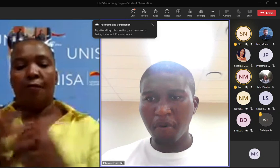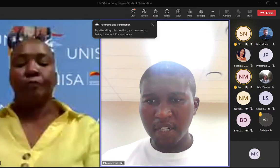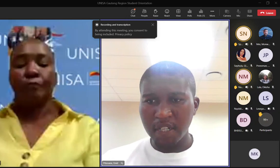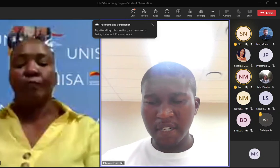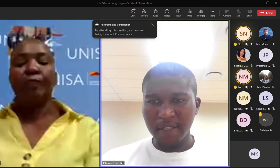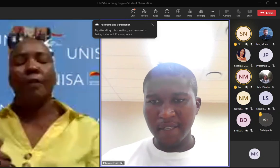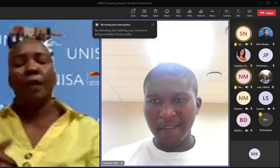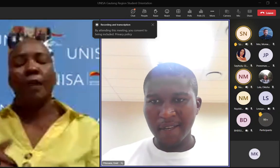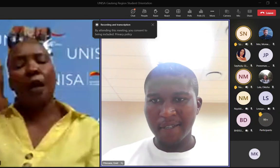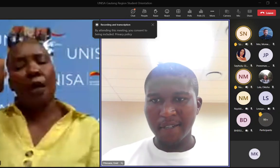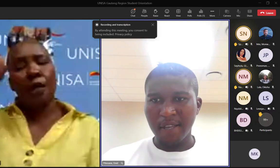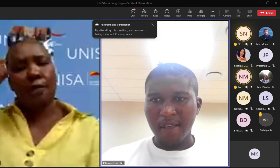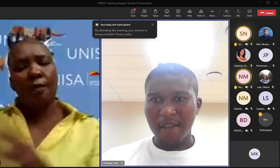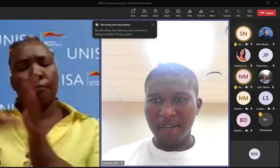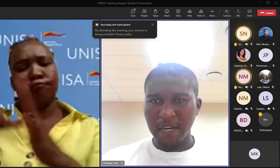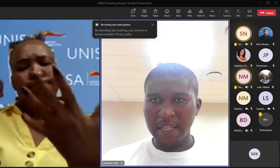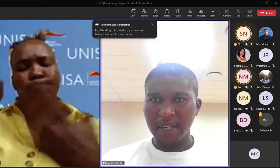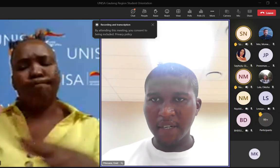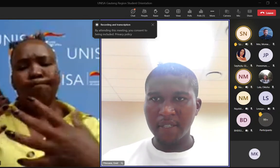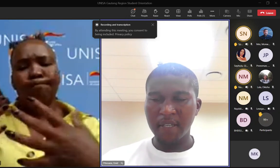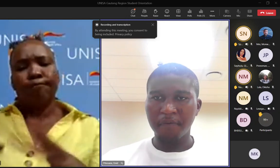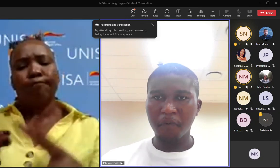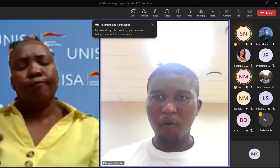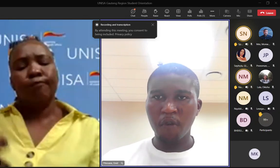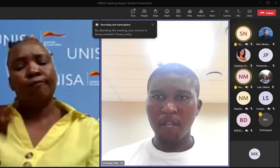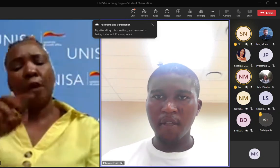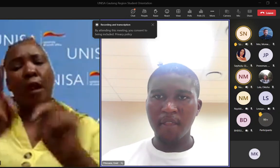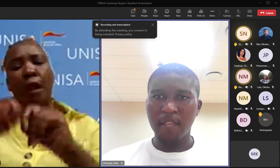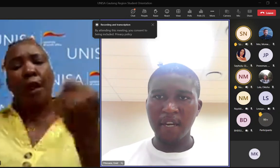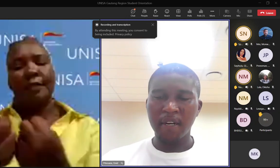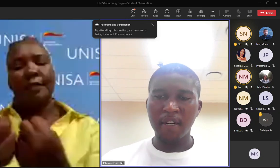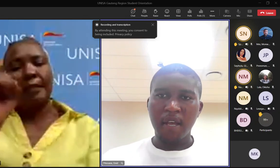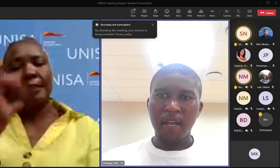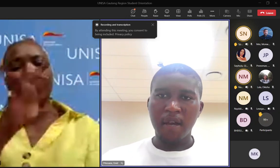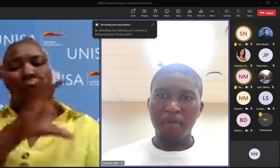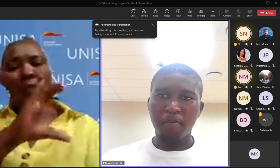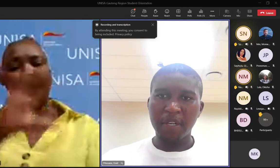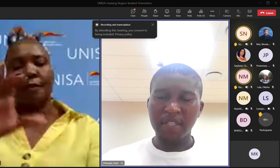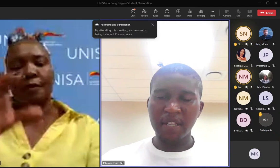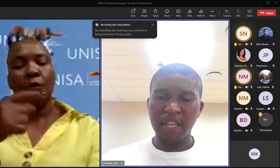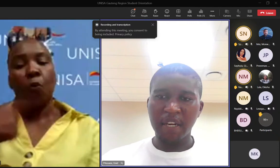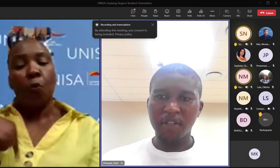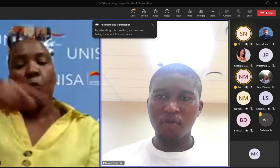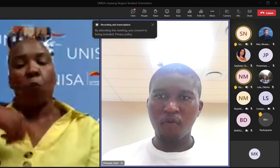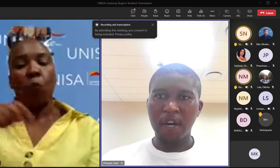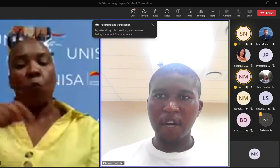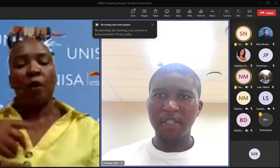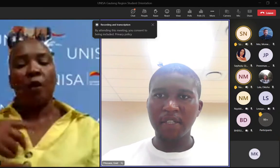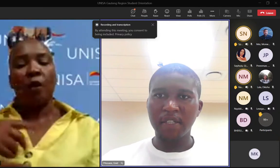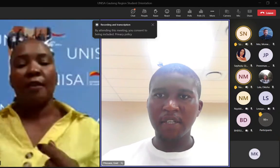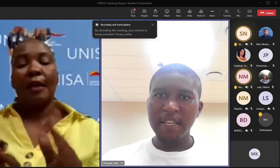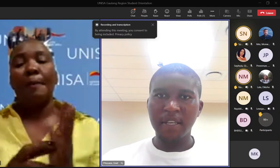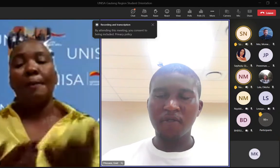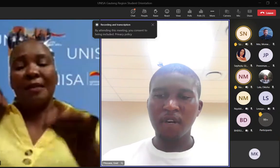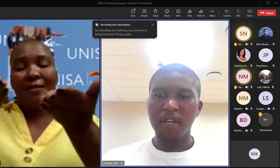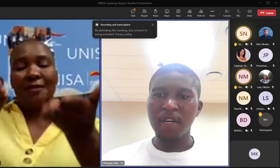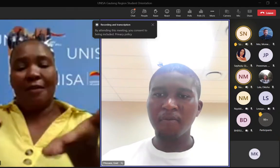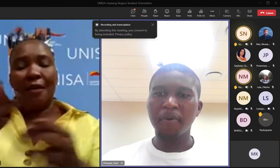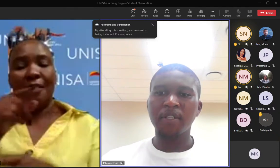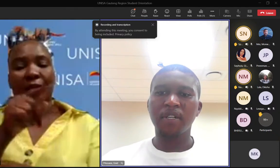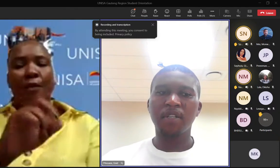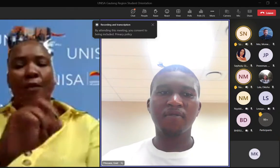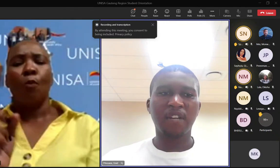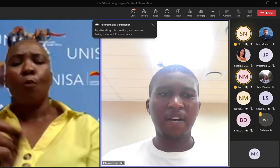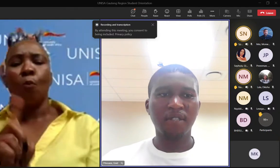it is of Paramount importance that as the national SRC we then present us to what is